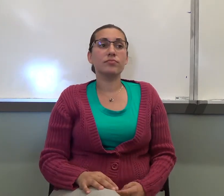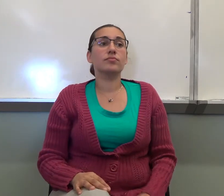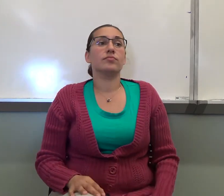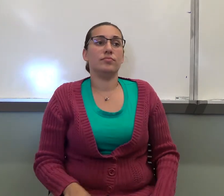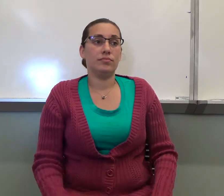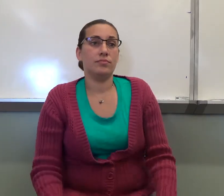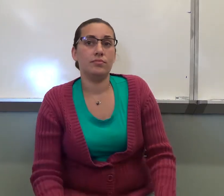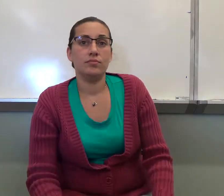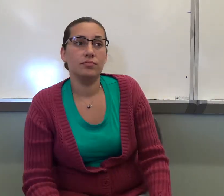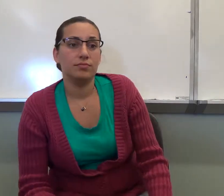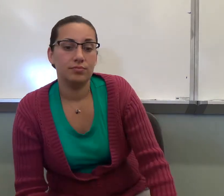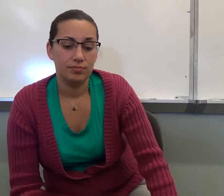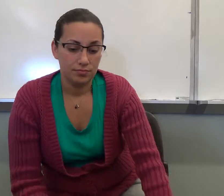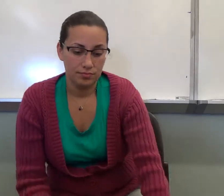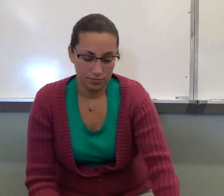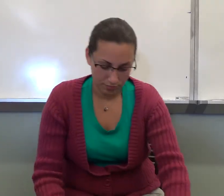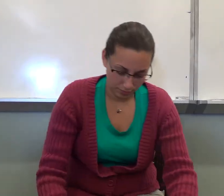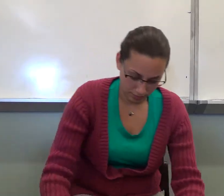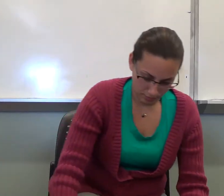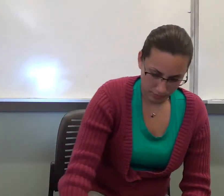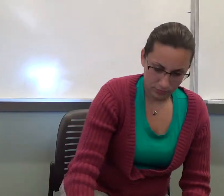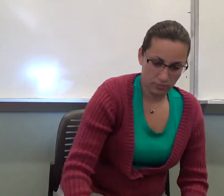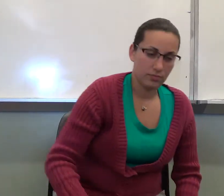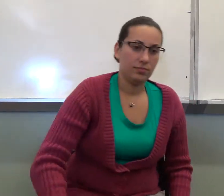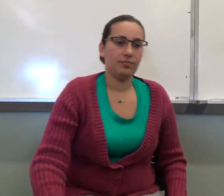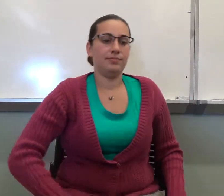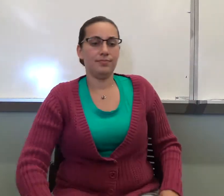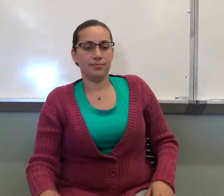She had one, right? Oh, yeah.